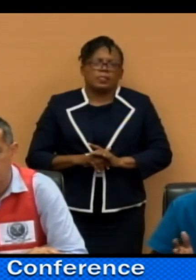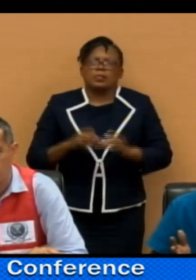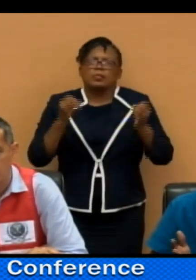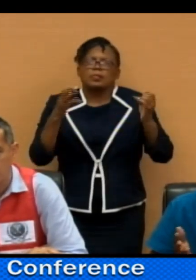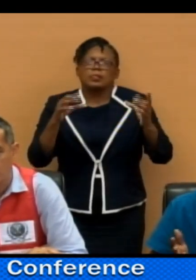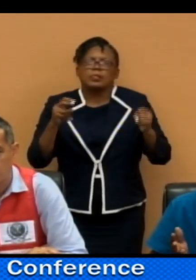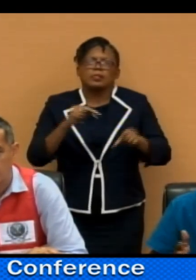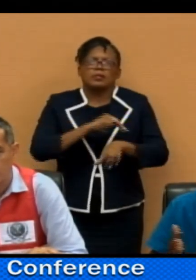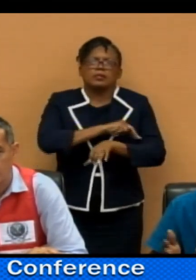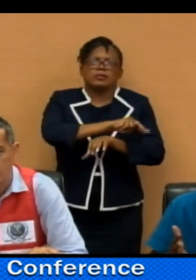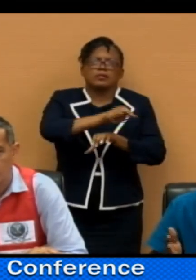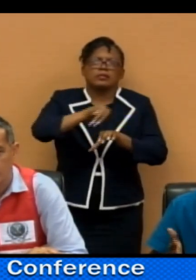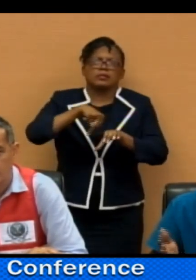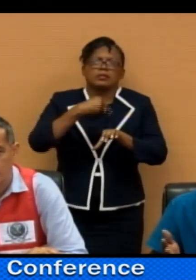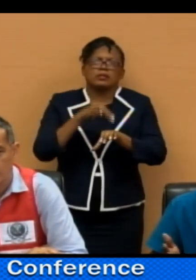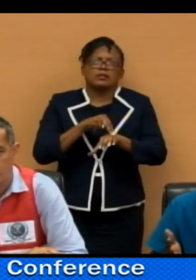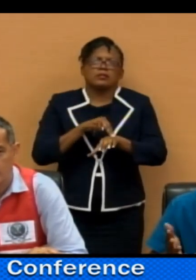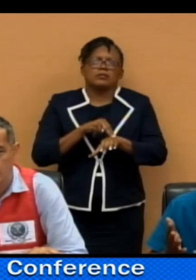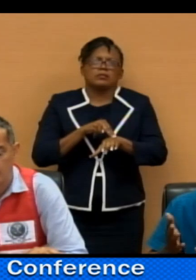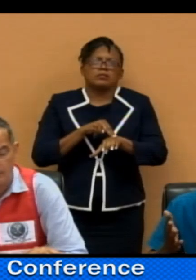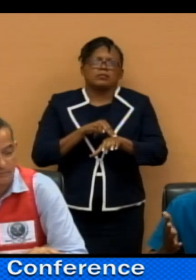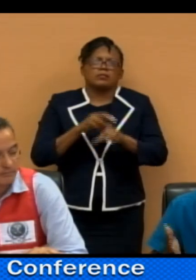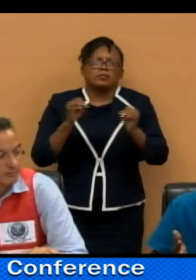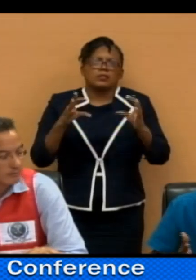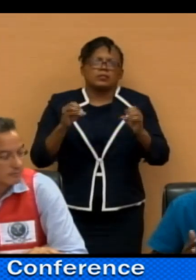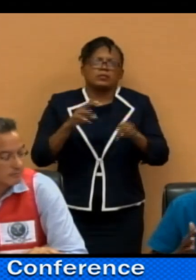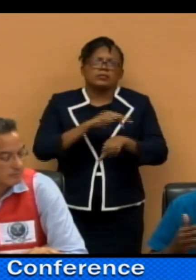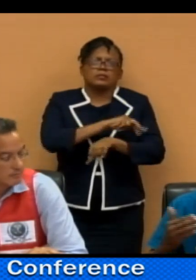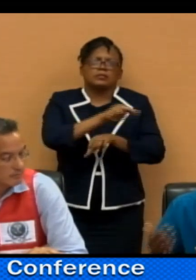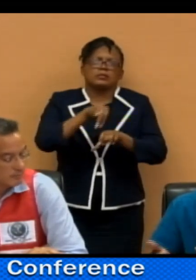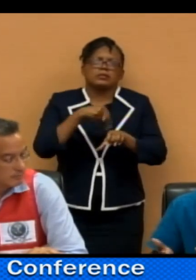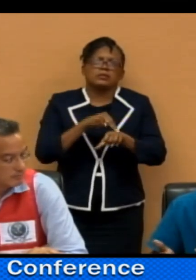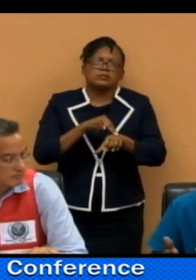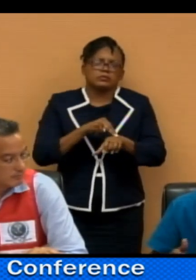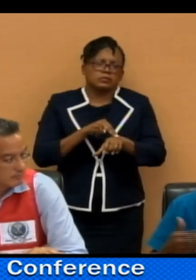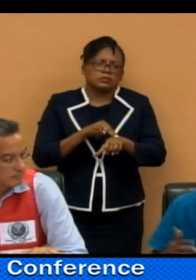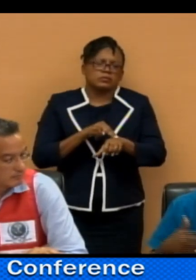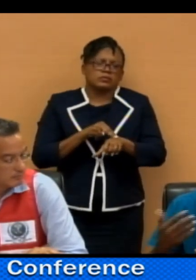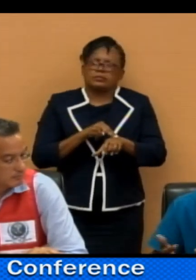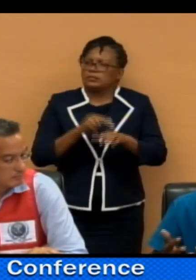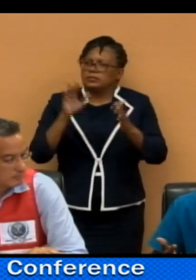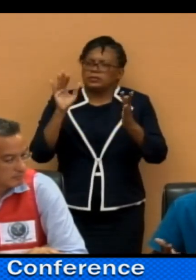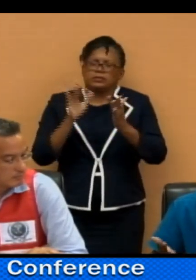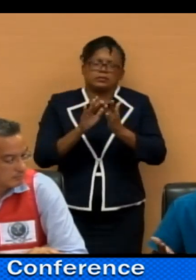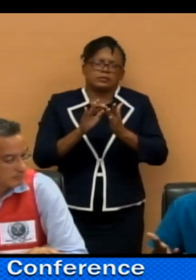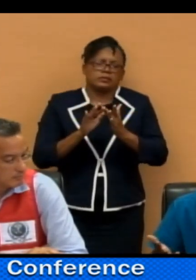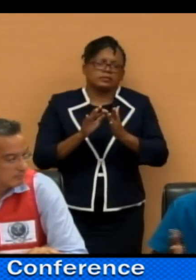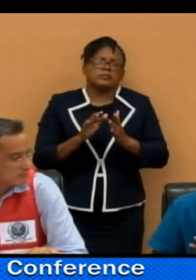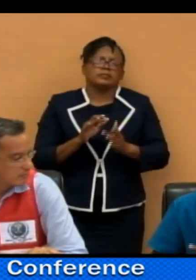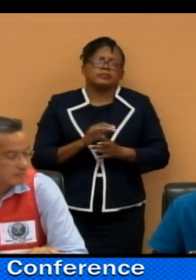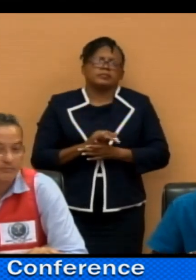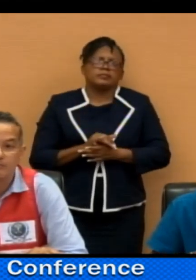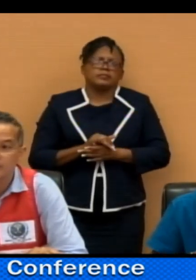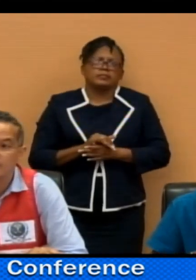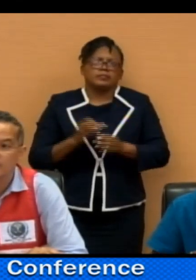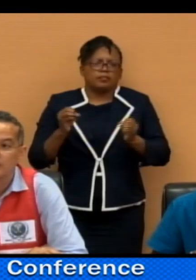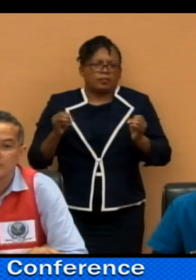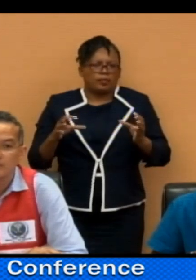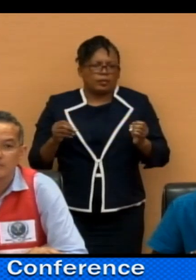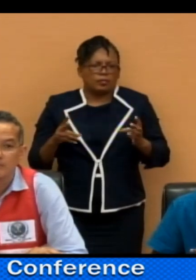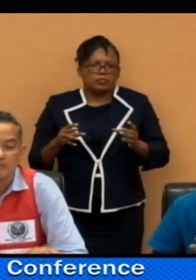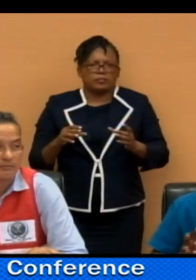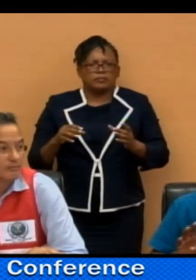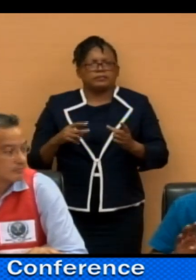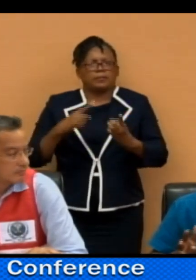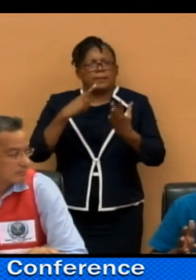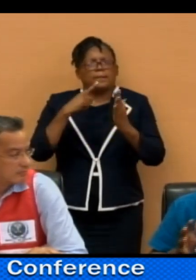natural medical thinking, if there's close contact, one person has the case, you have to assume that the others are positive as well.